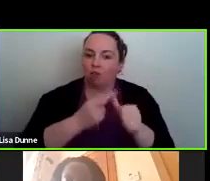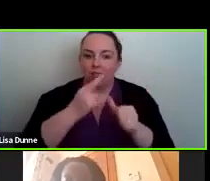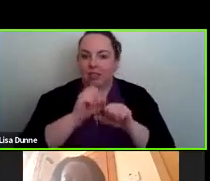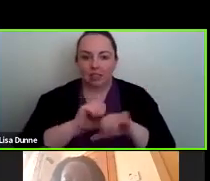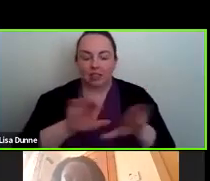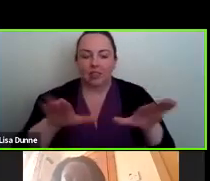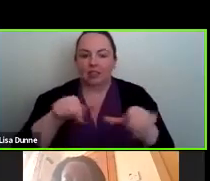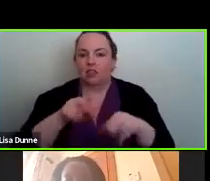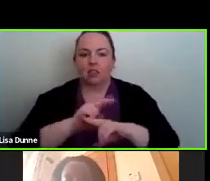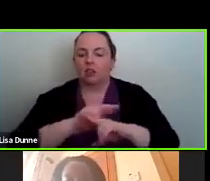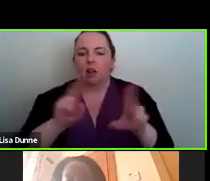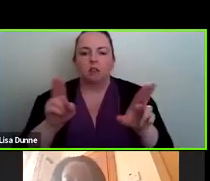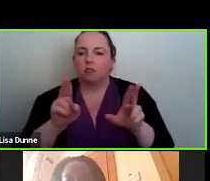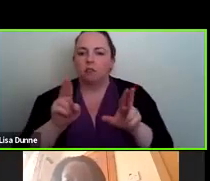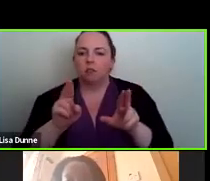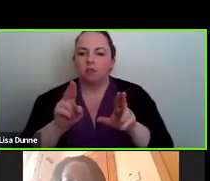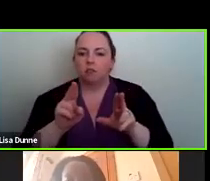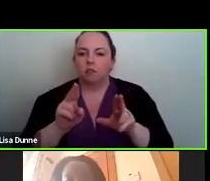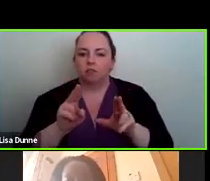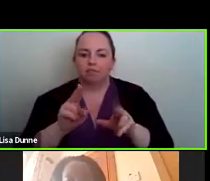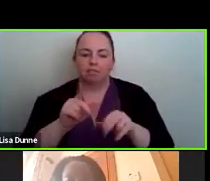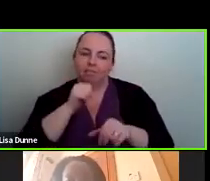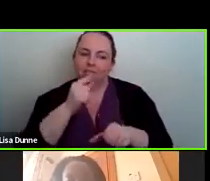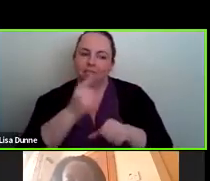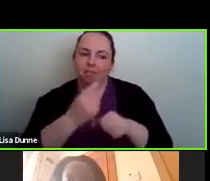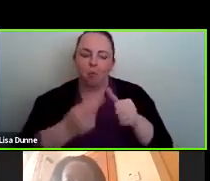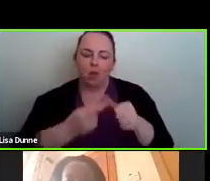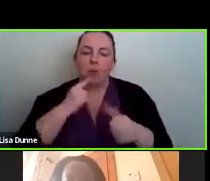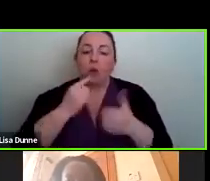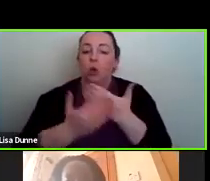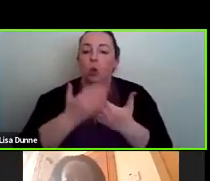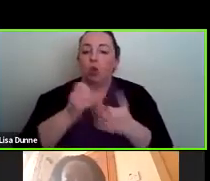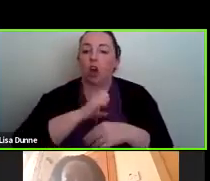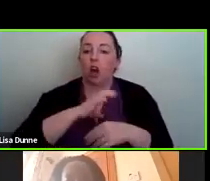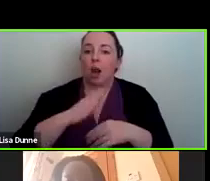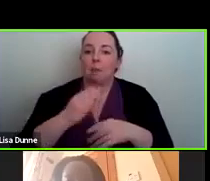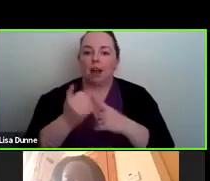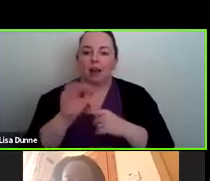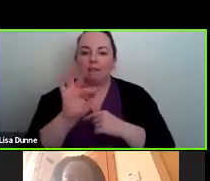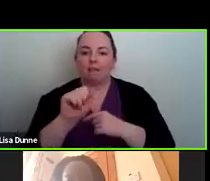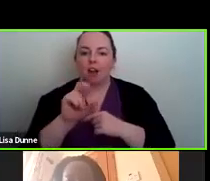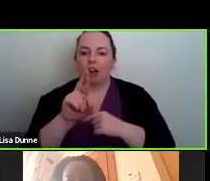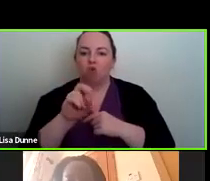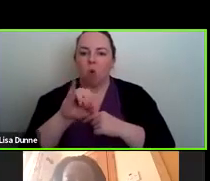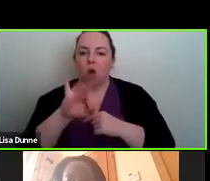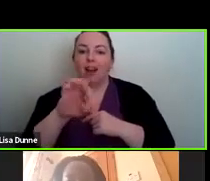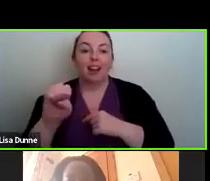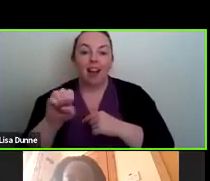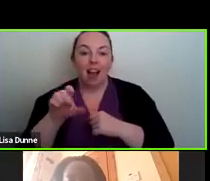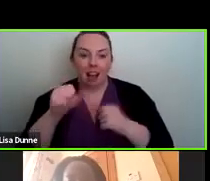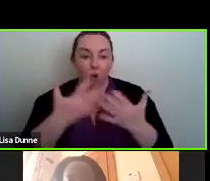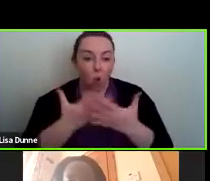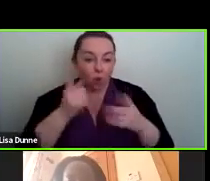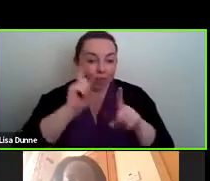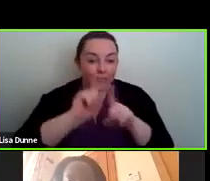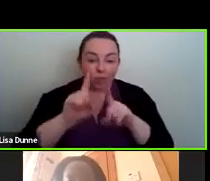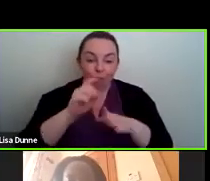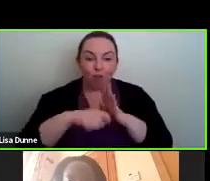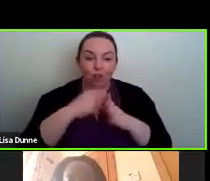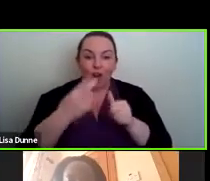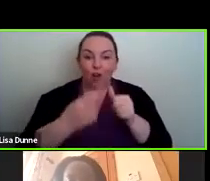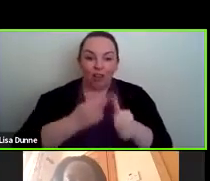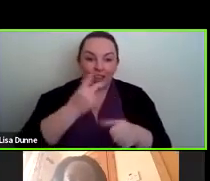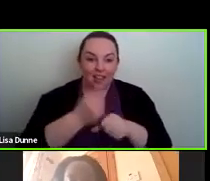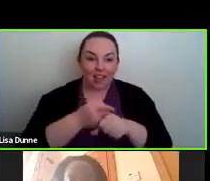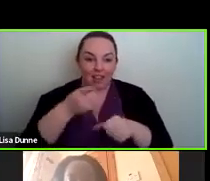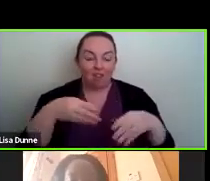not something that isn't there already. The youth clubs, Voroya, for instance, have a wide range of different projects that they